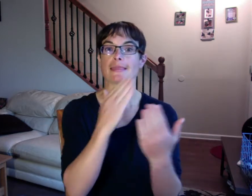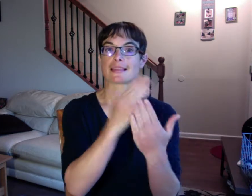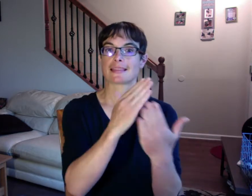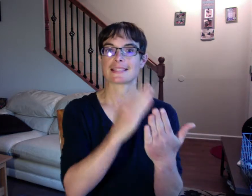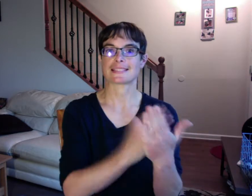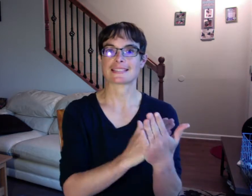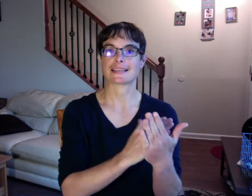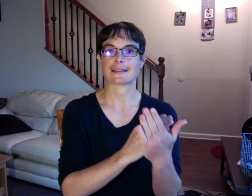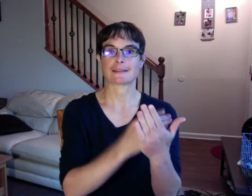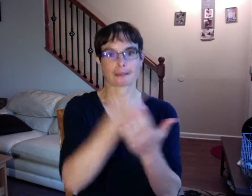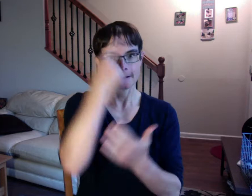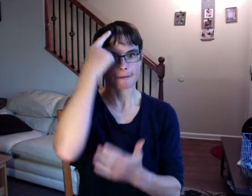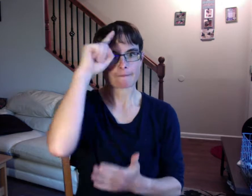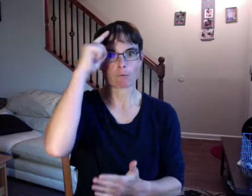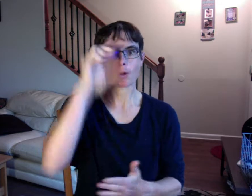standards,